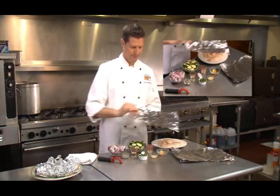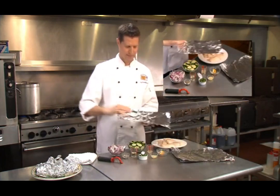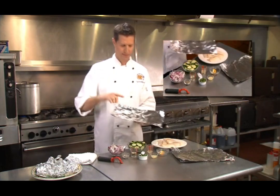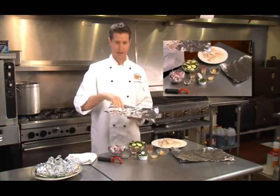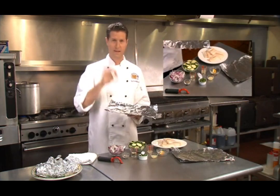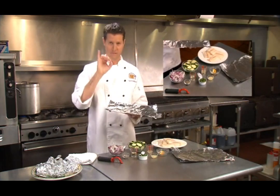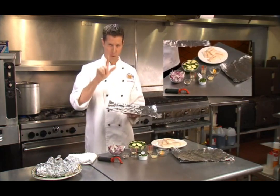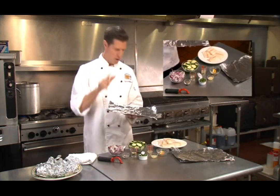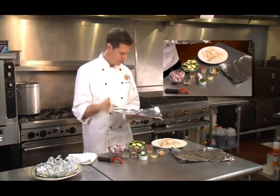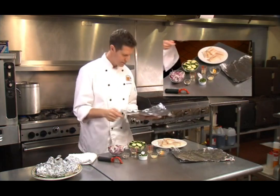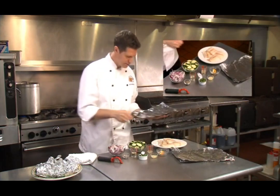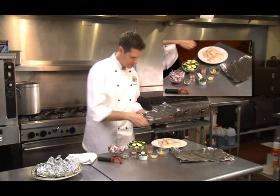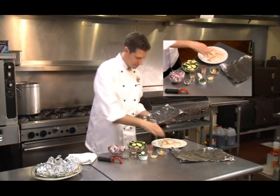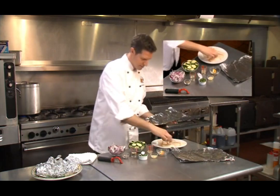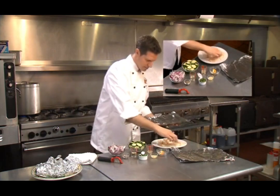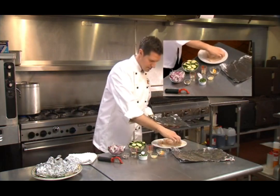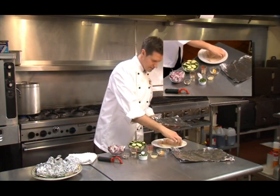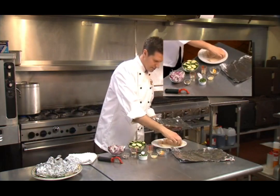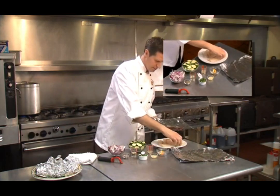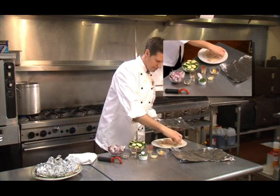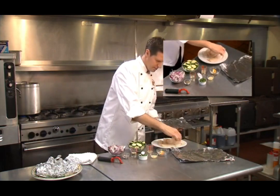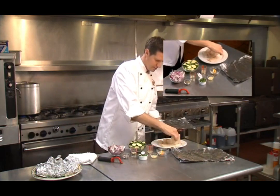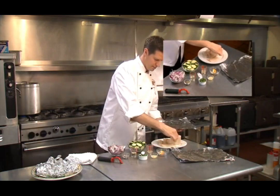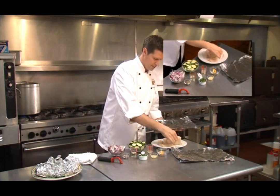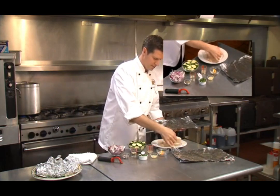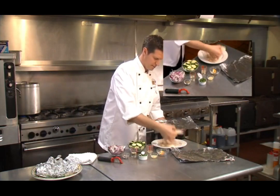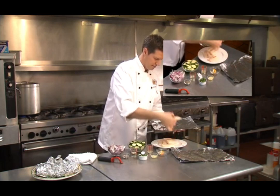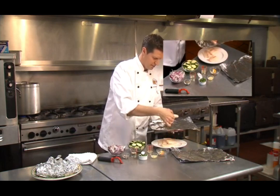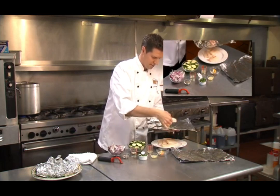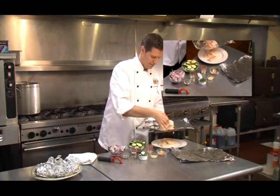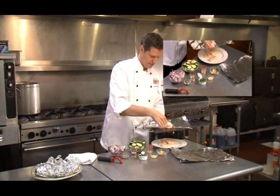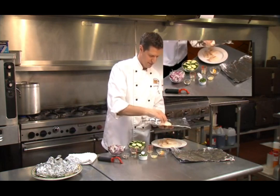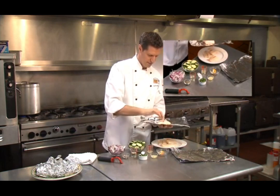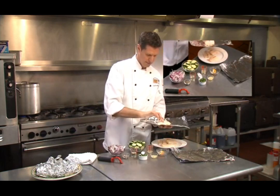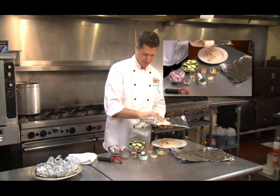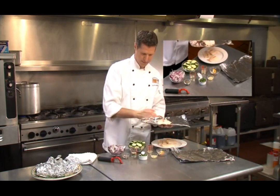demonstration. Take the foil. Add the garlic for more flavor.